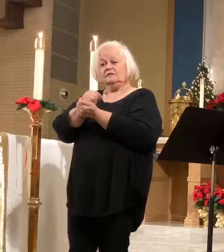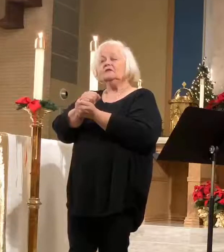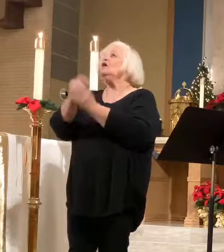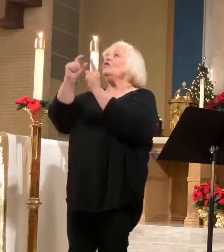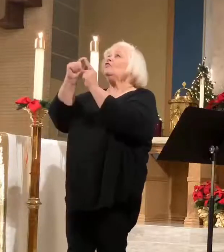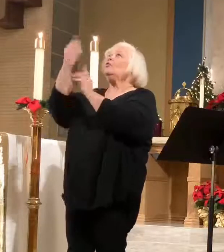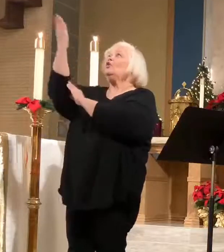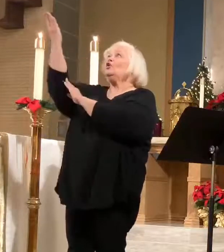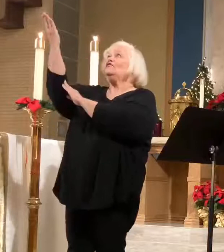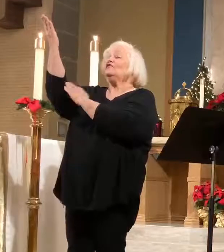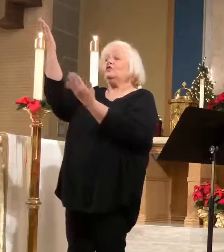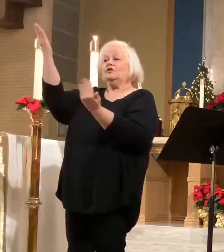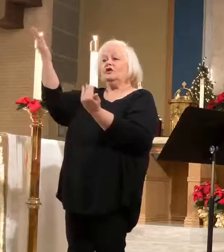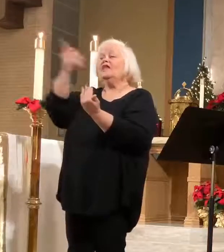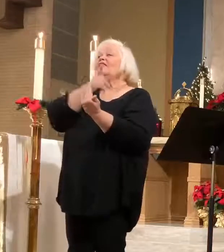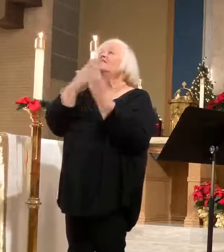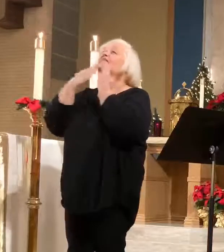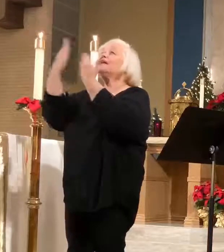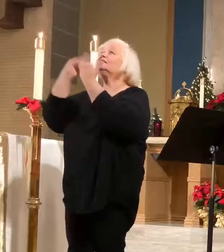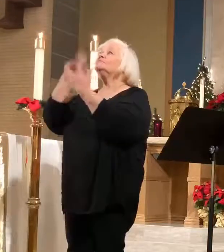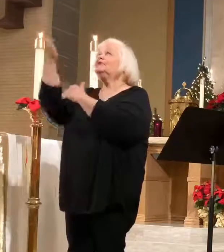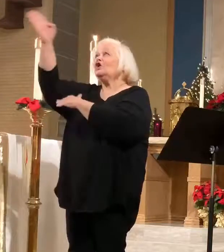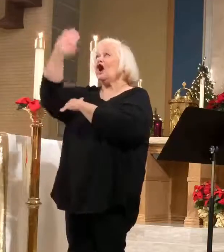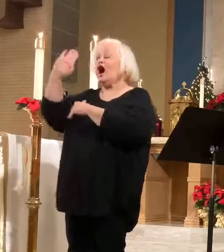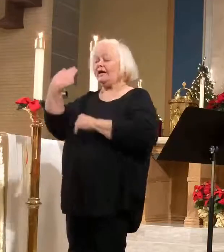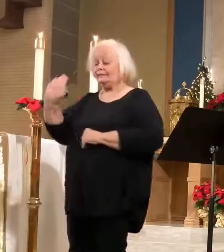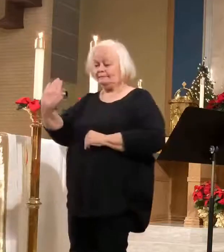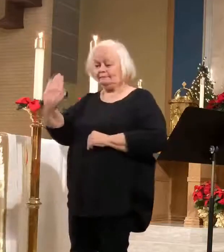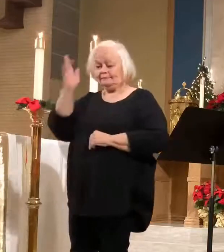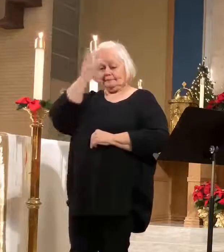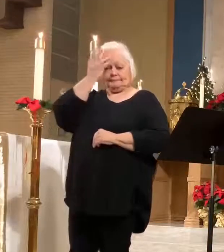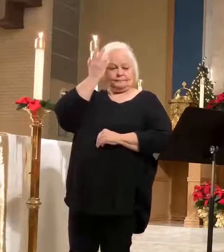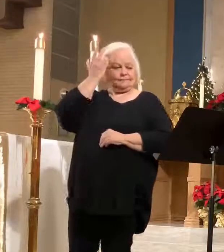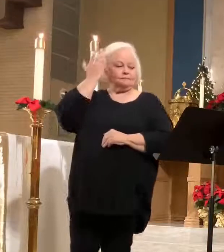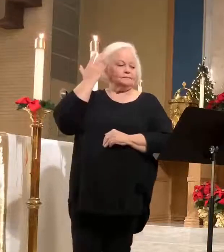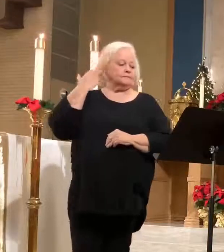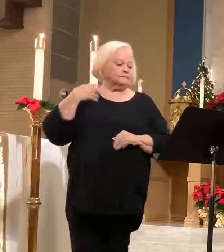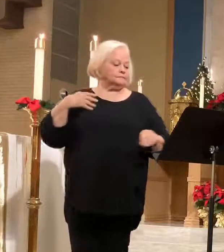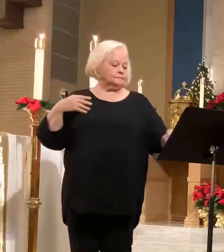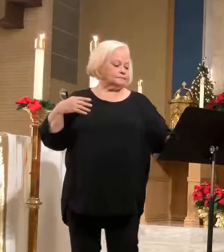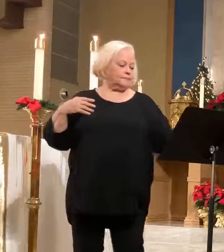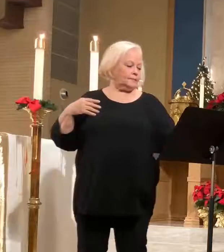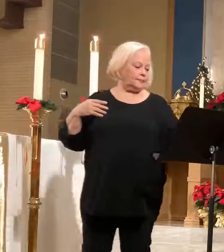The word of the Lord. Thanks be to God.